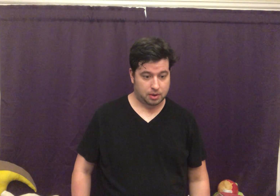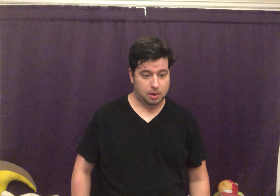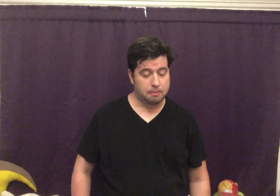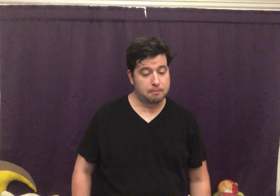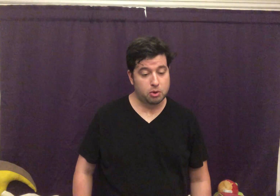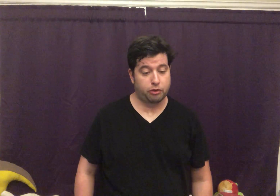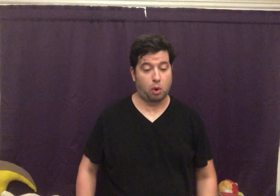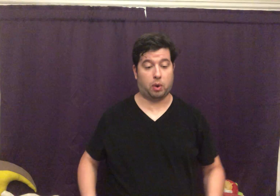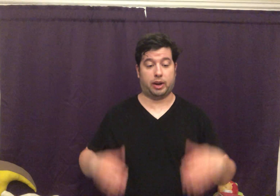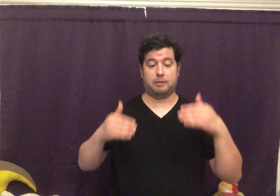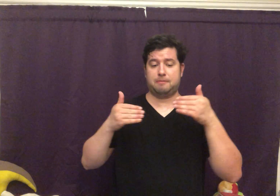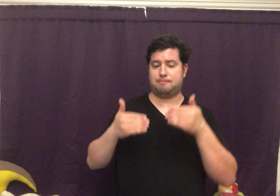Move forward.